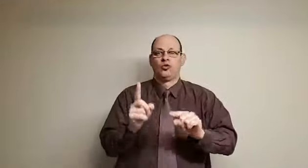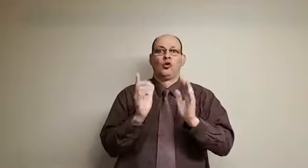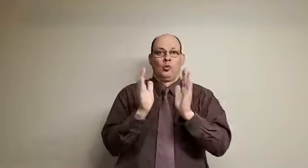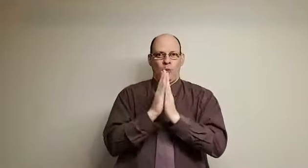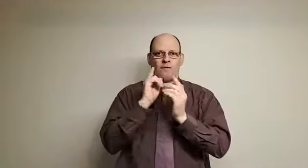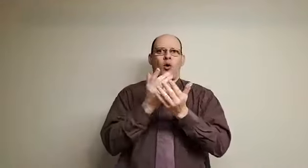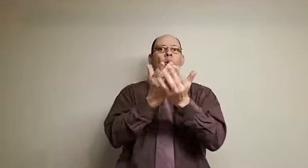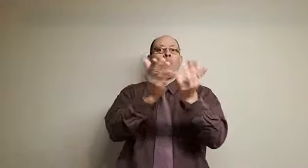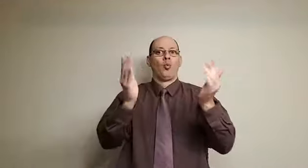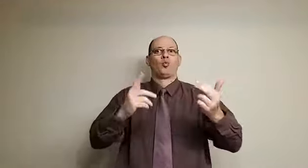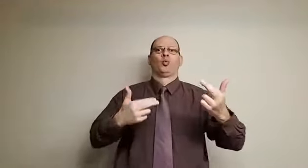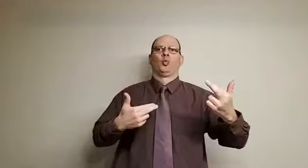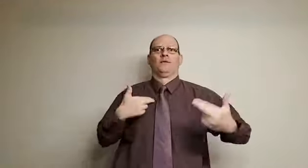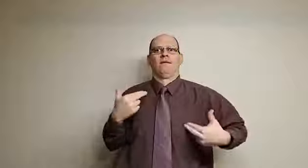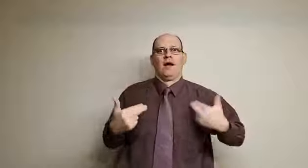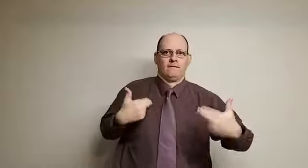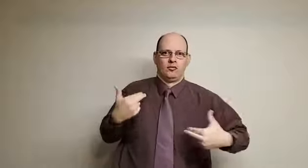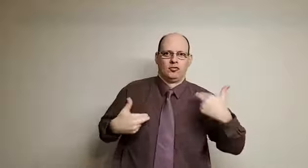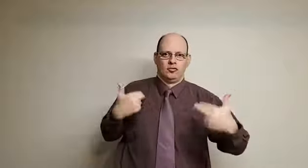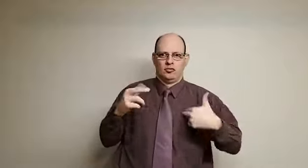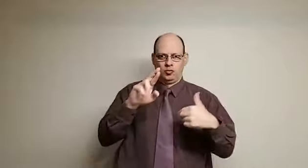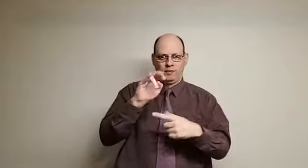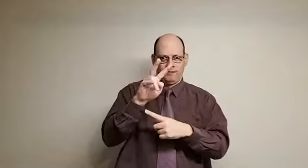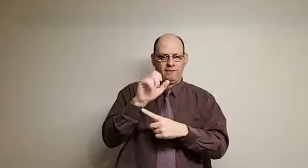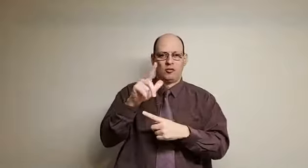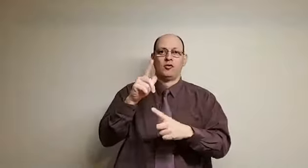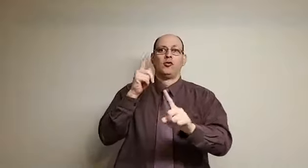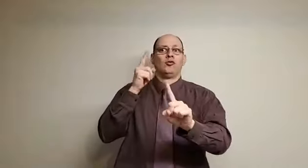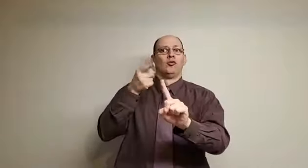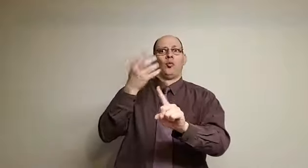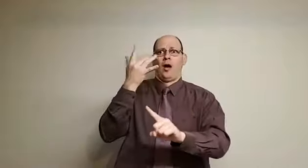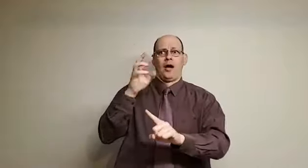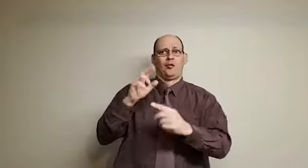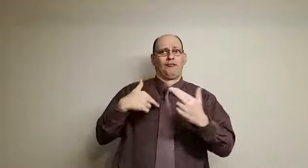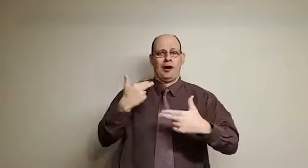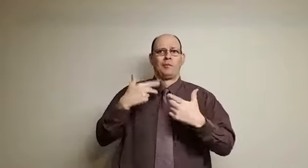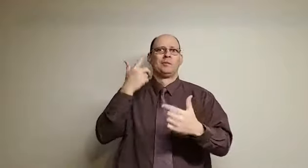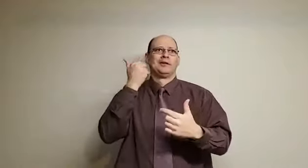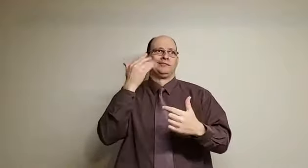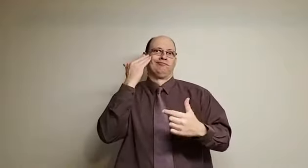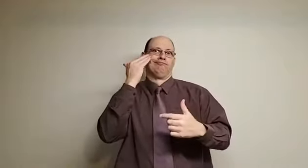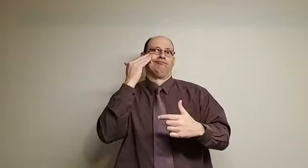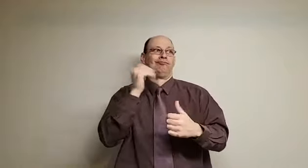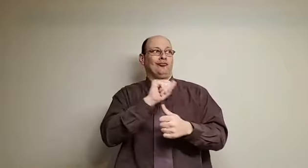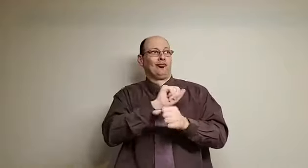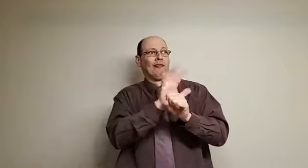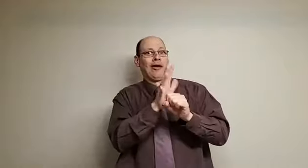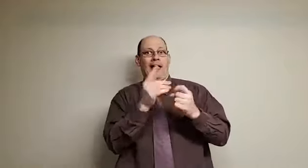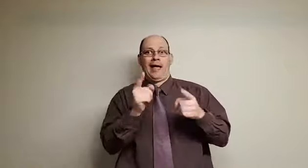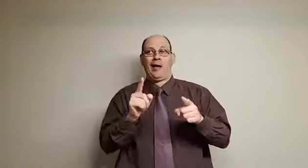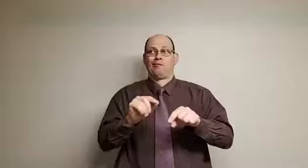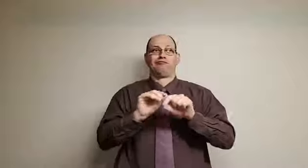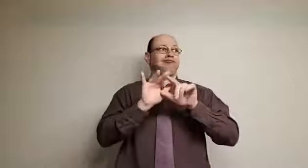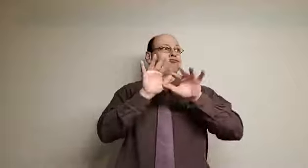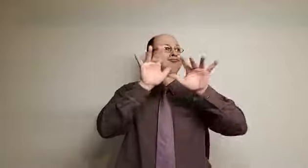cultures that we have and we want revival amongst all these ministry and the reason is because we see